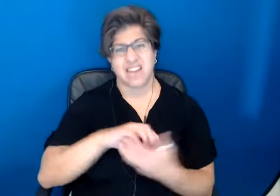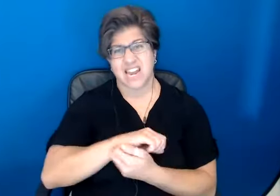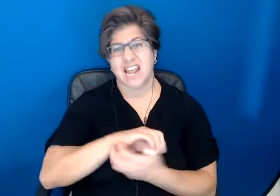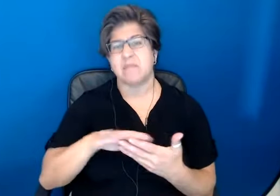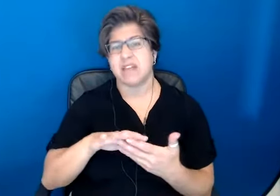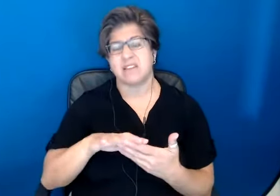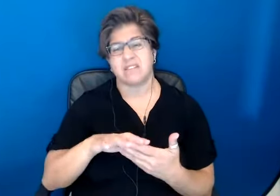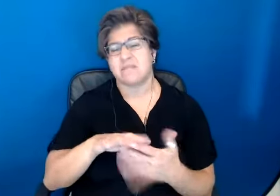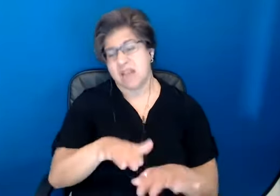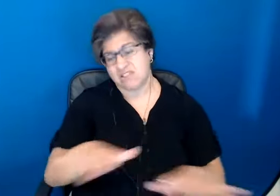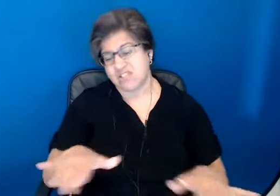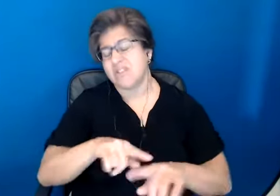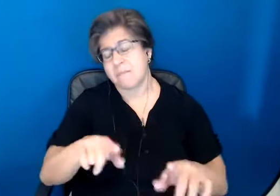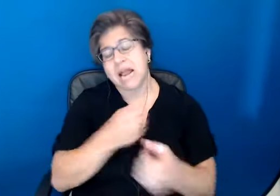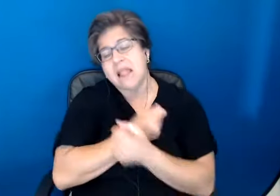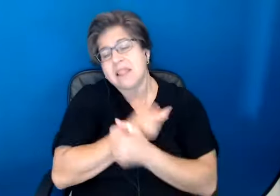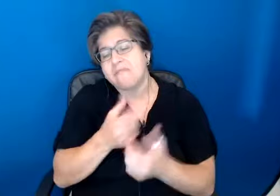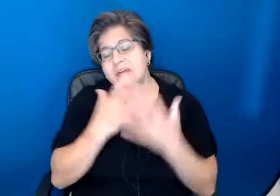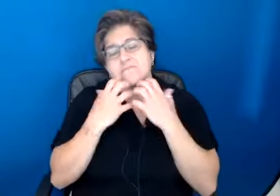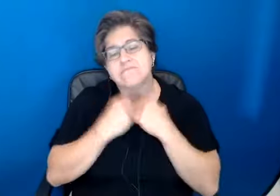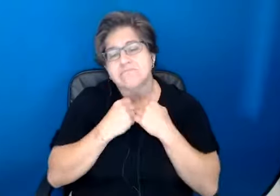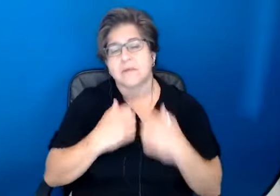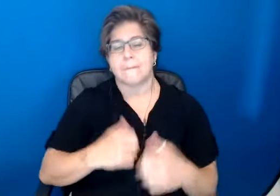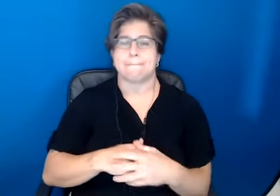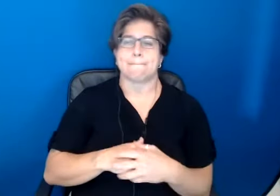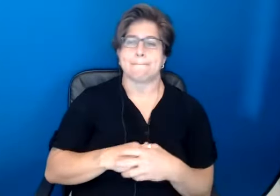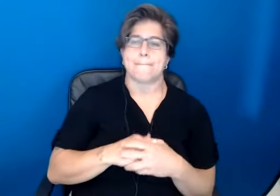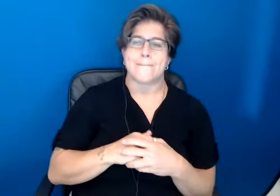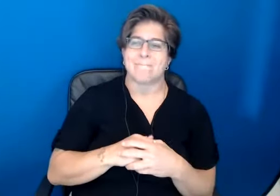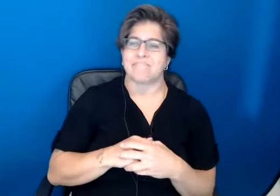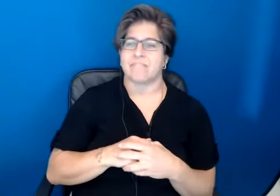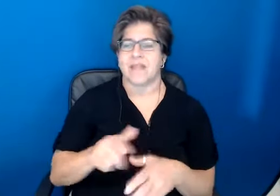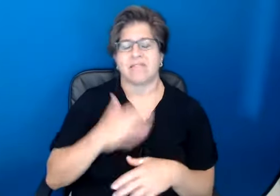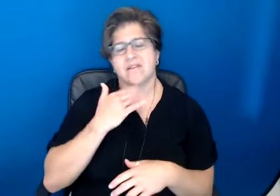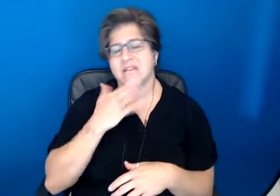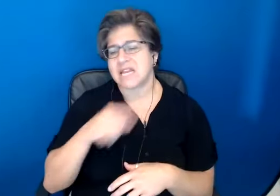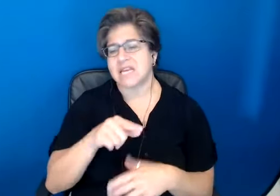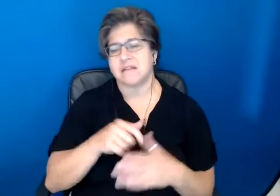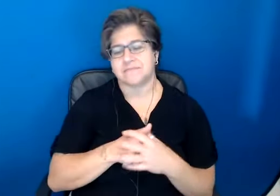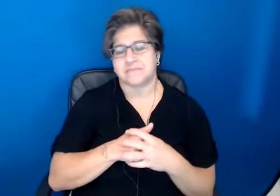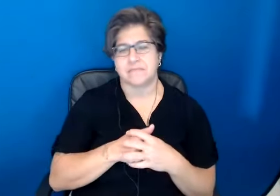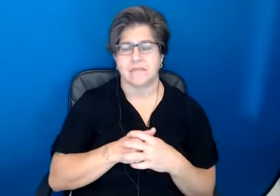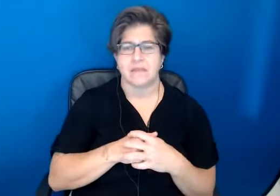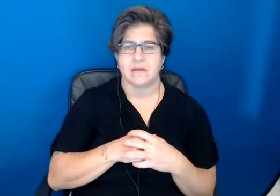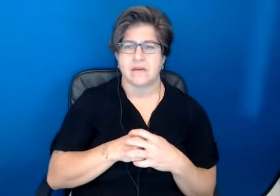a relationship would make that happen. So I had all that ingrained stuff, of crazy thinking and crazy actions, and I was running on